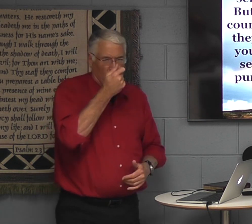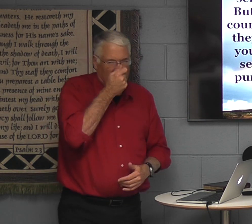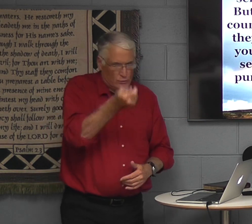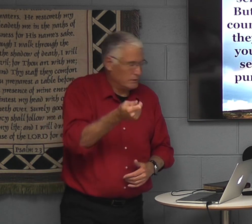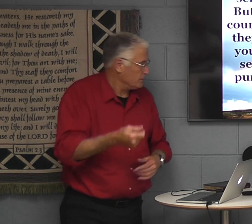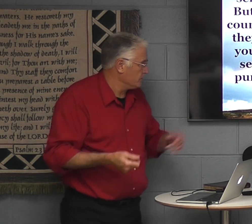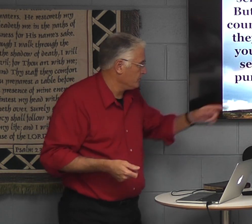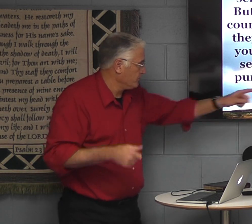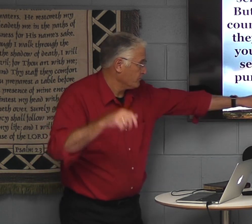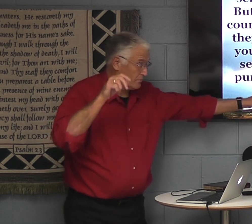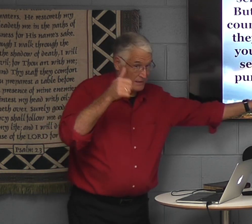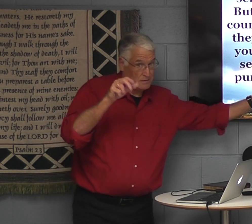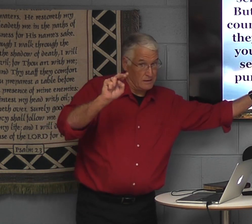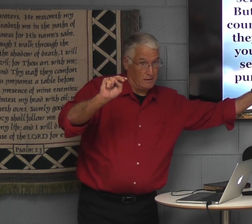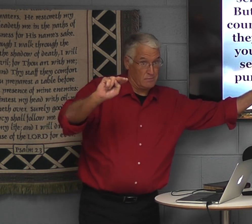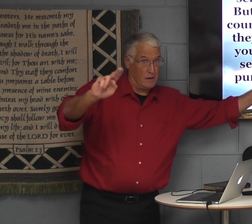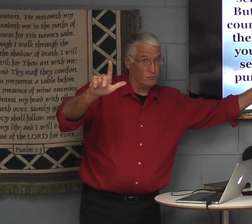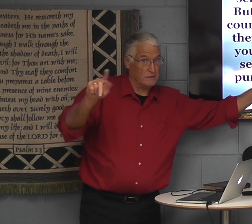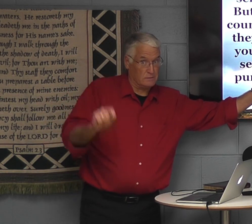wrong. So this is interesting.